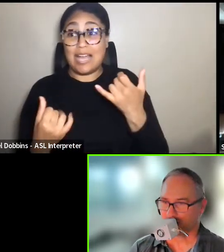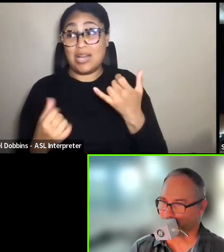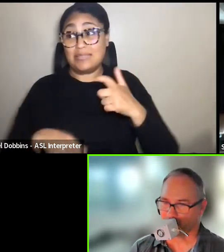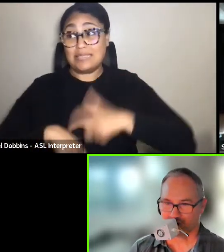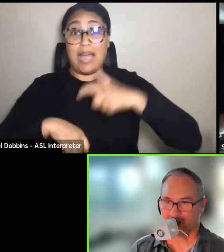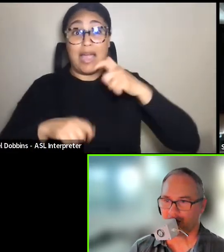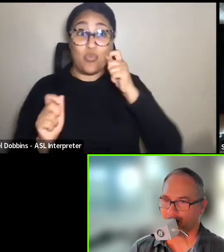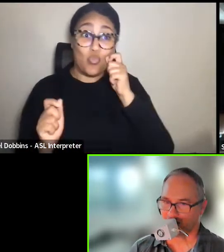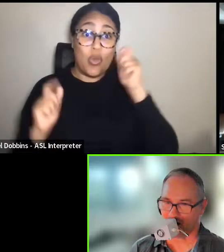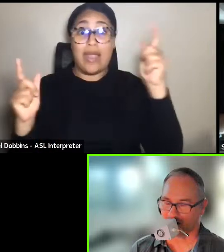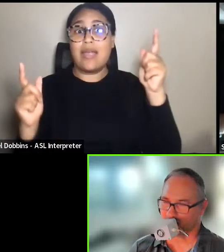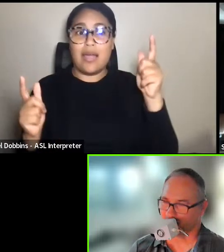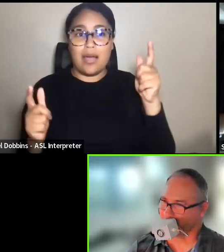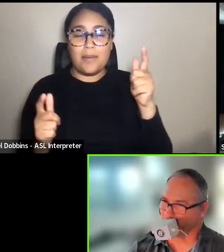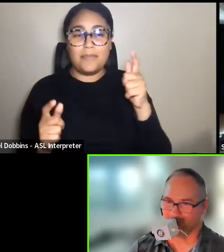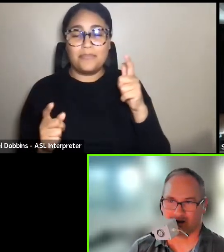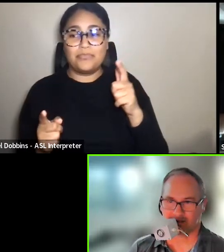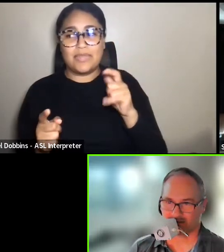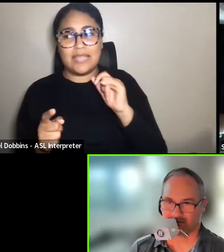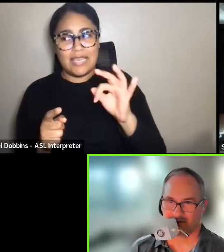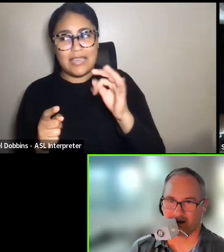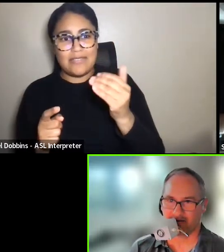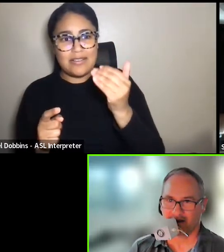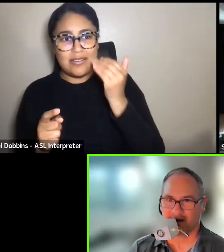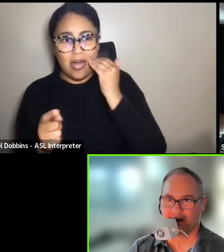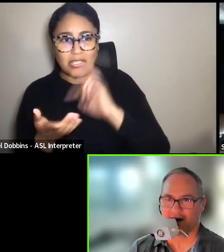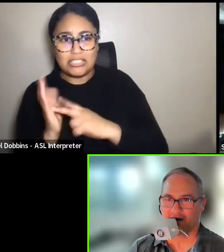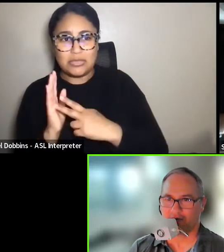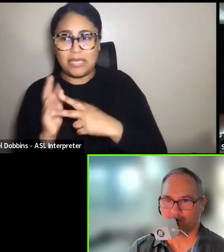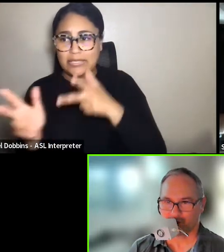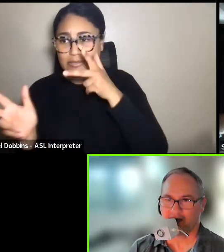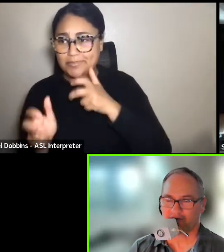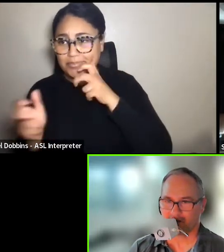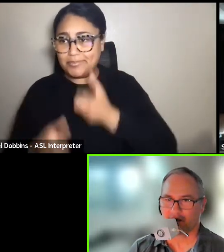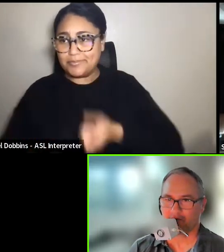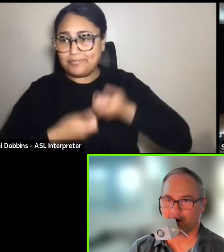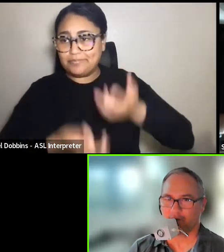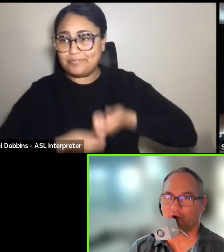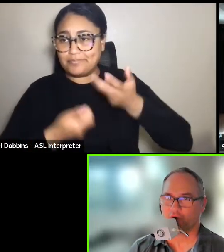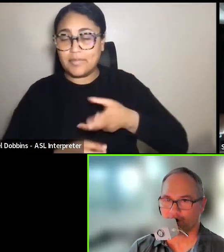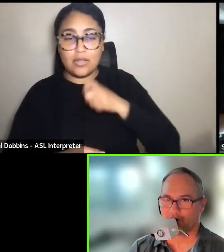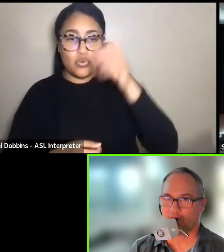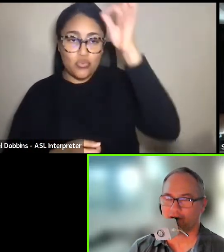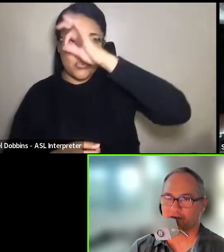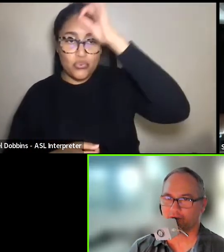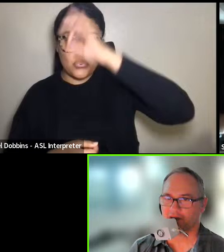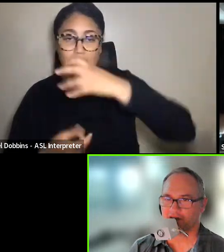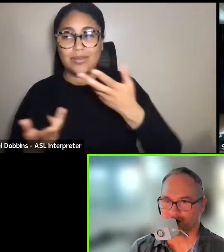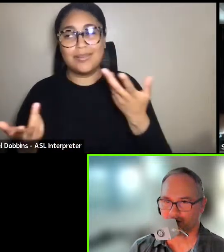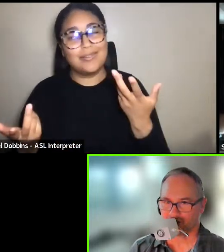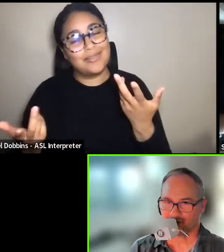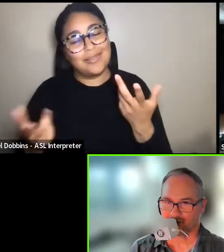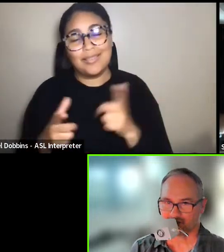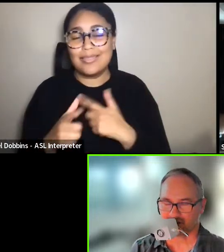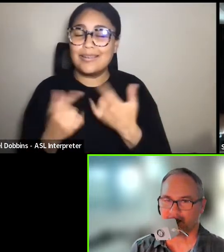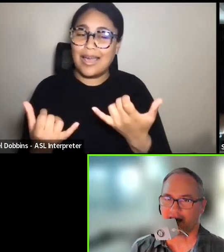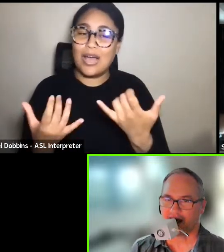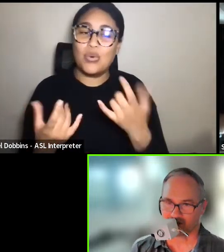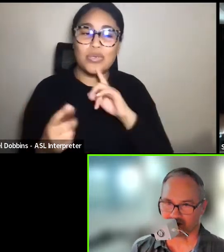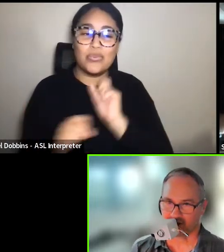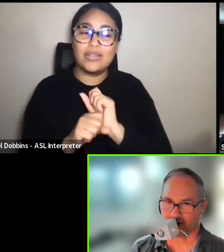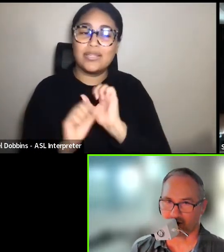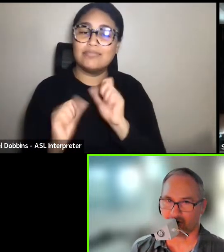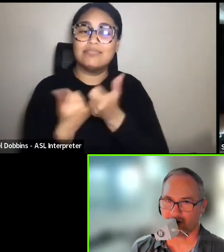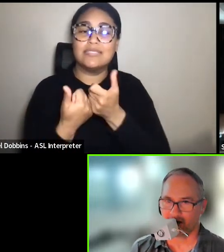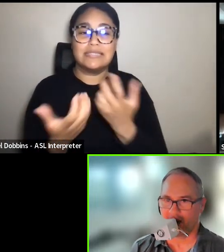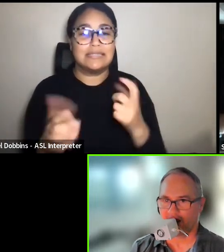is just regurgitating knowledge, well, then we've lost the fight. We really have to think about more critical ways that we can challenge students to take